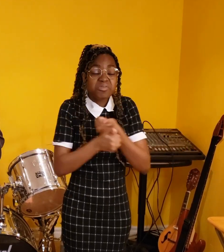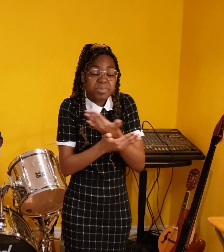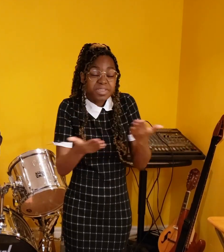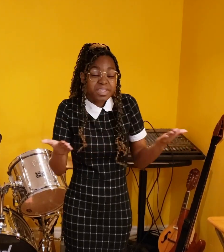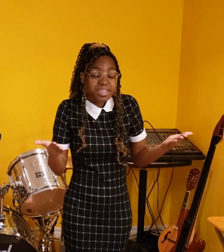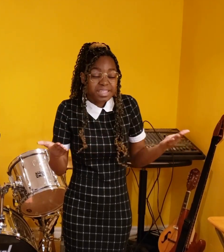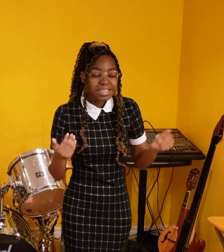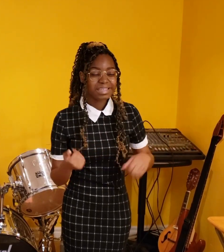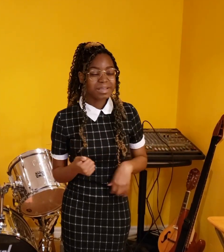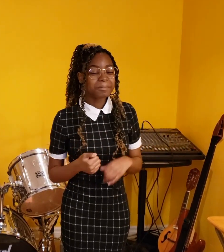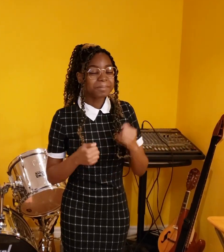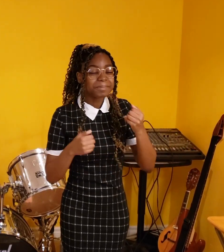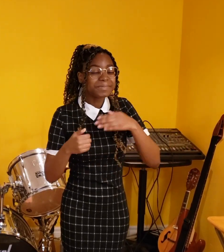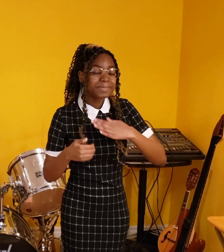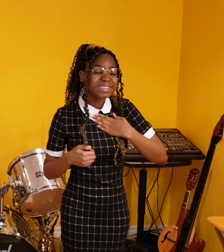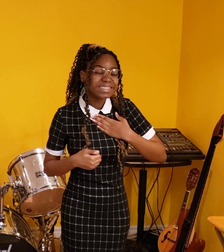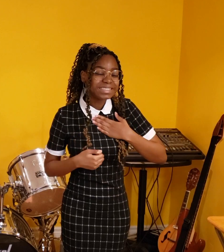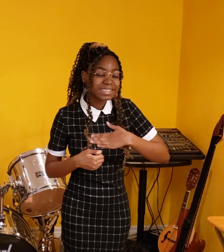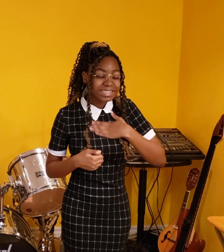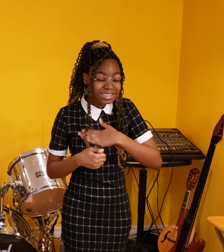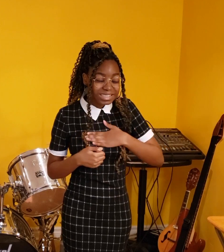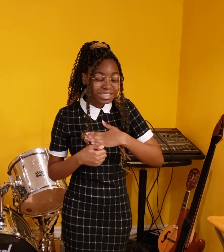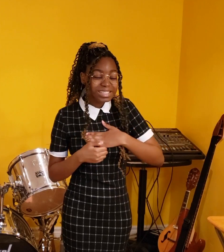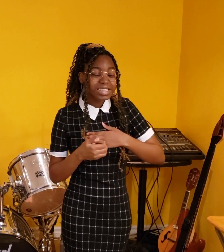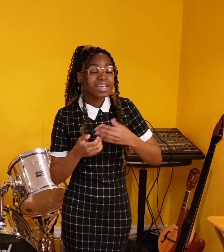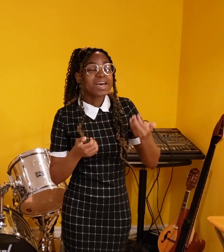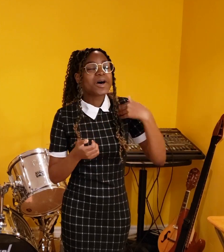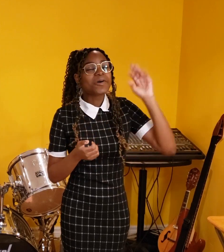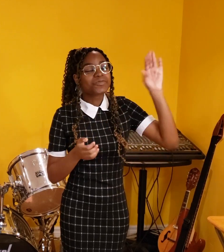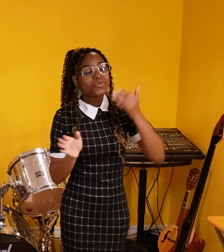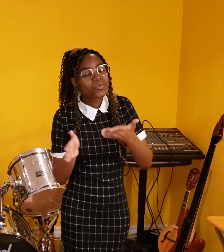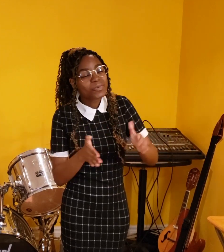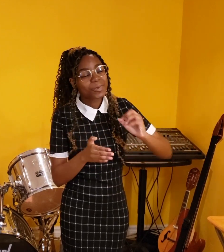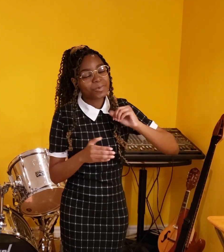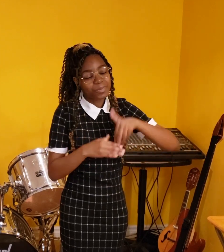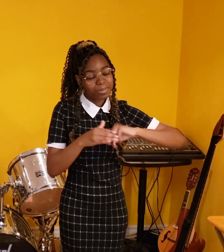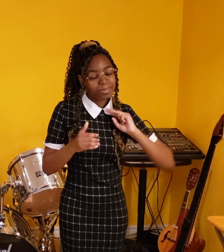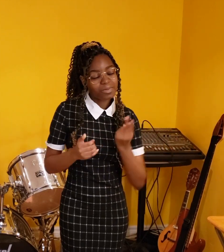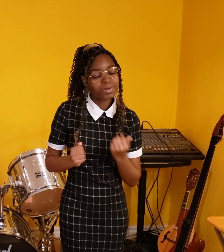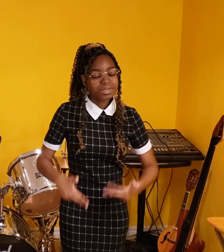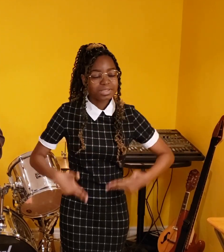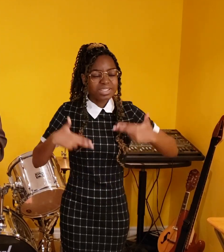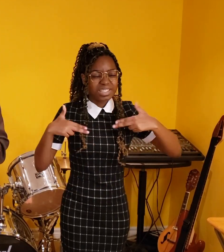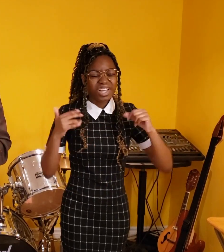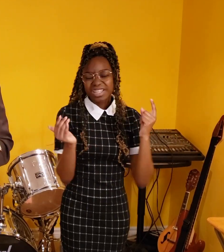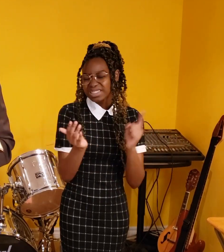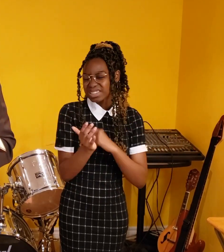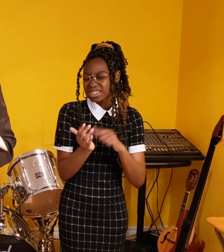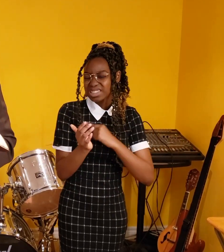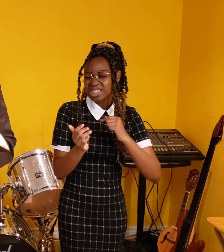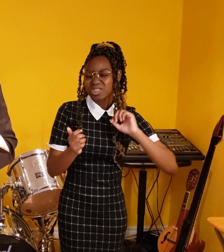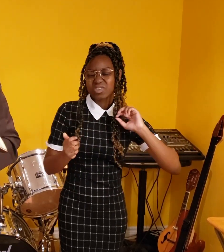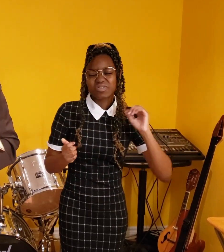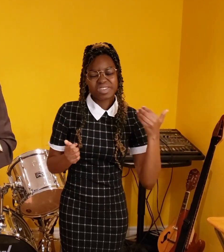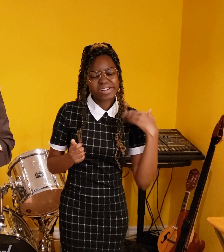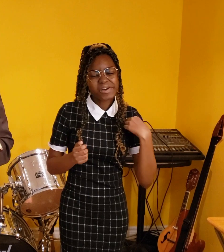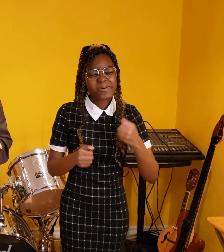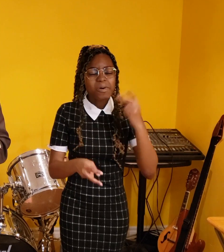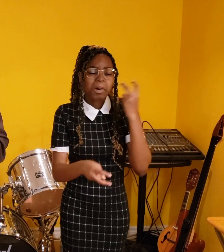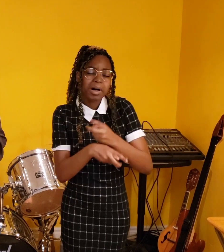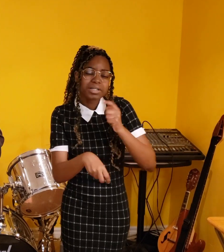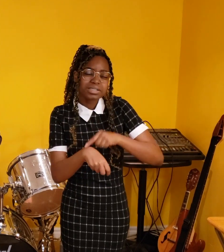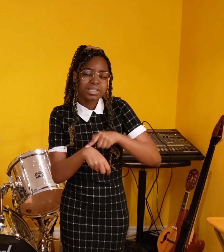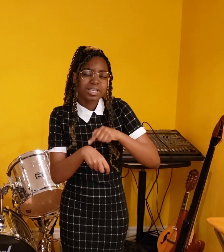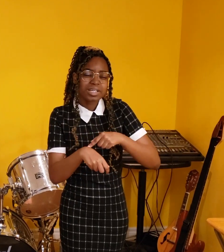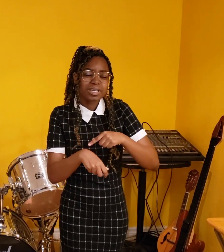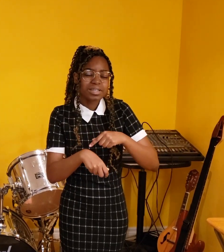lives. The challenges that we have, the difficulties that we're having in our lives, sometimes the loneliness, sometimes the pain in the body,